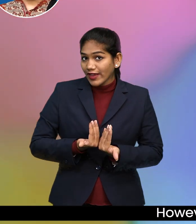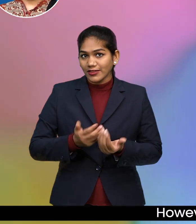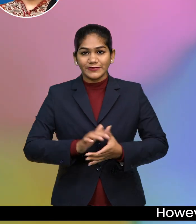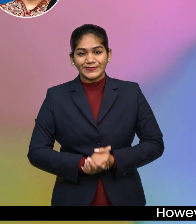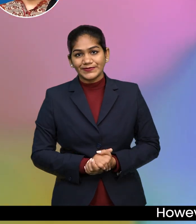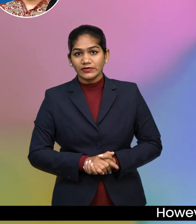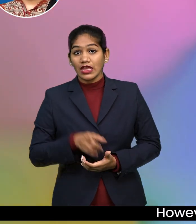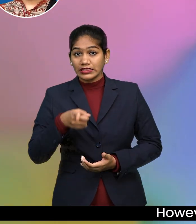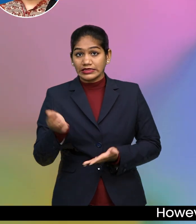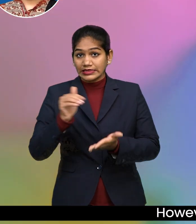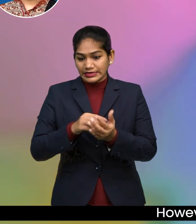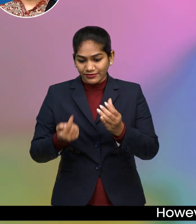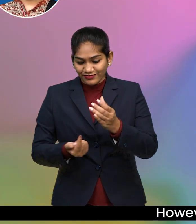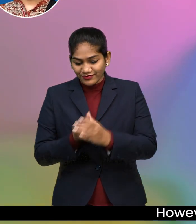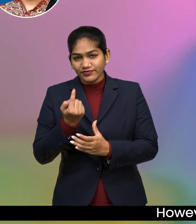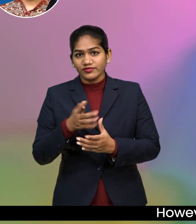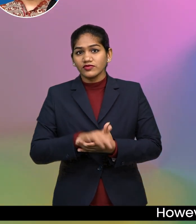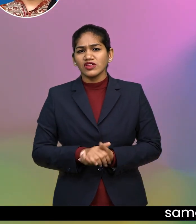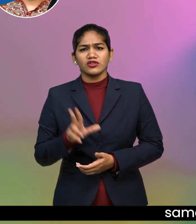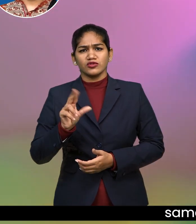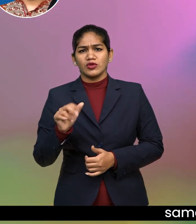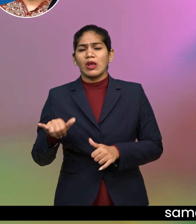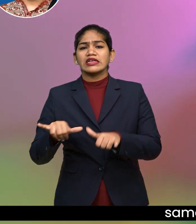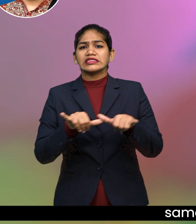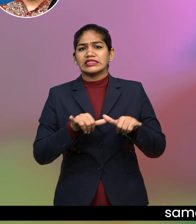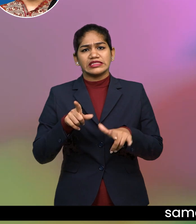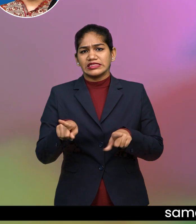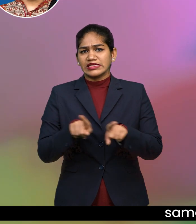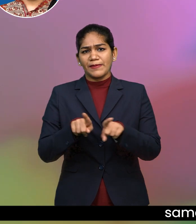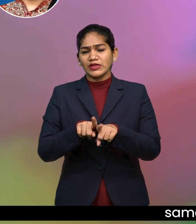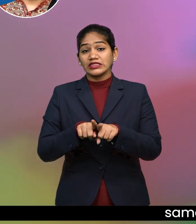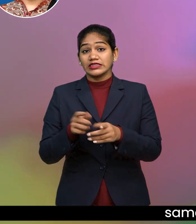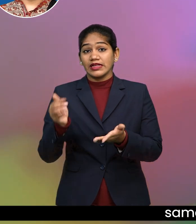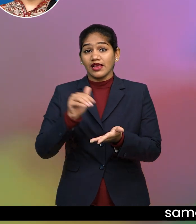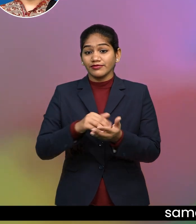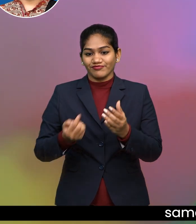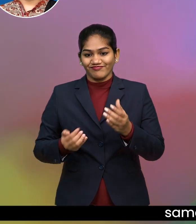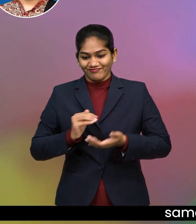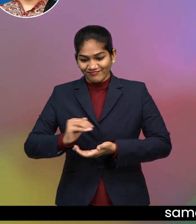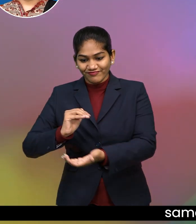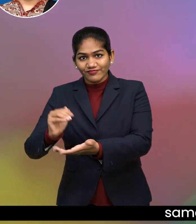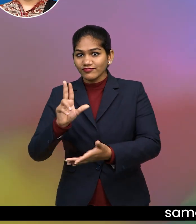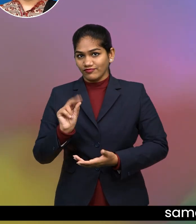However, regeneration is not same as the reproduction